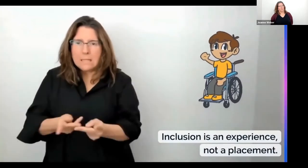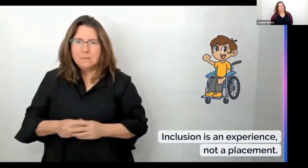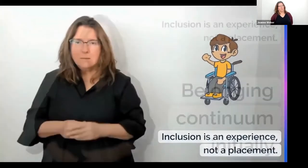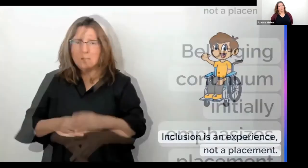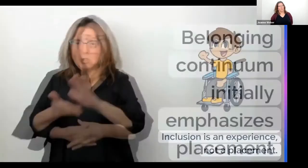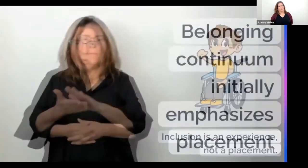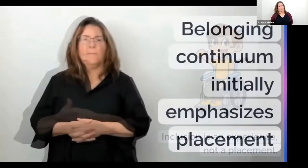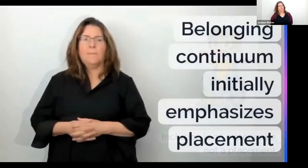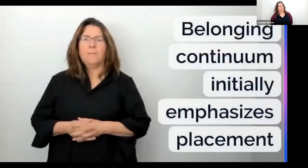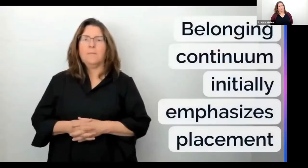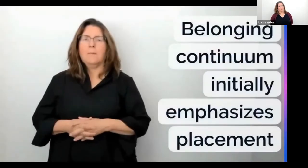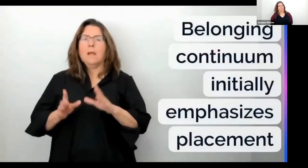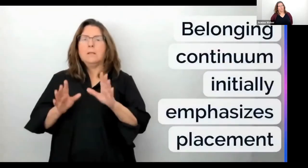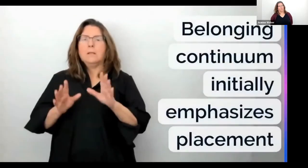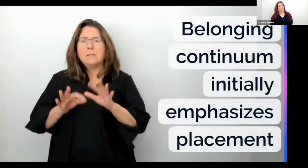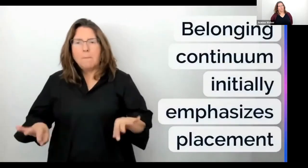placement.